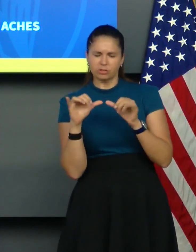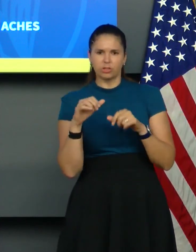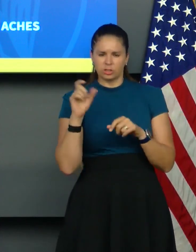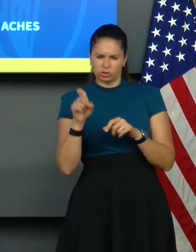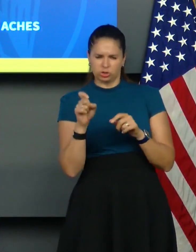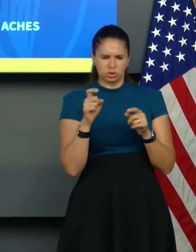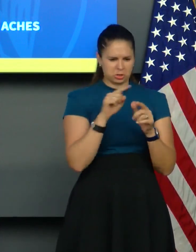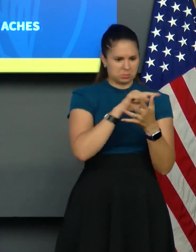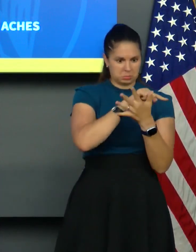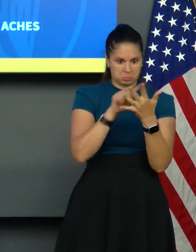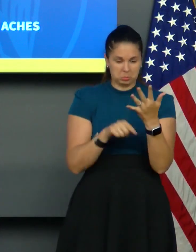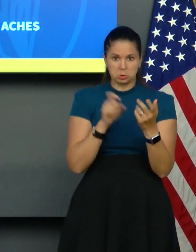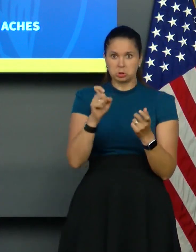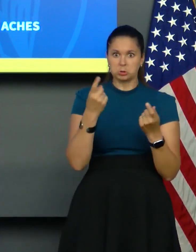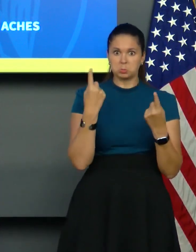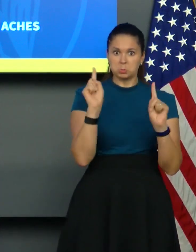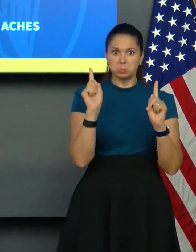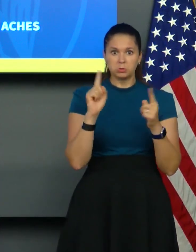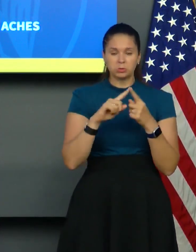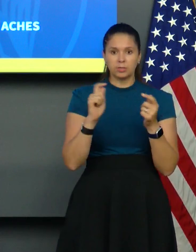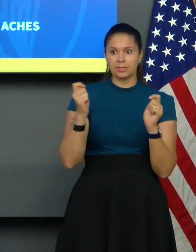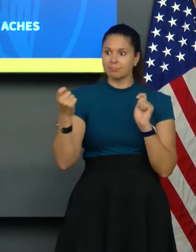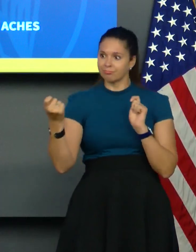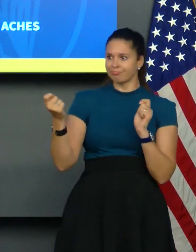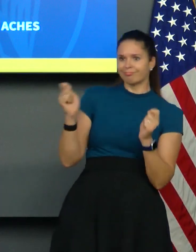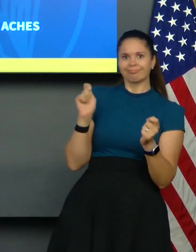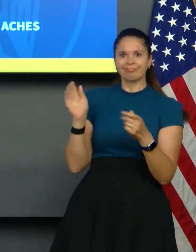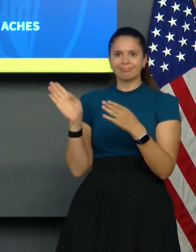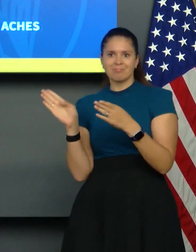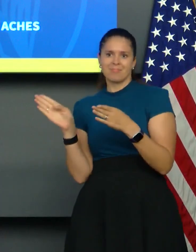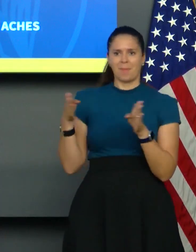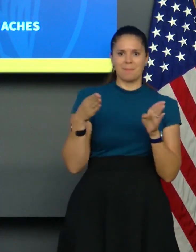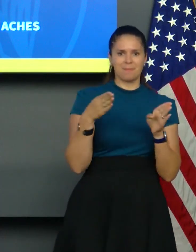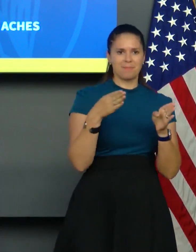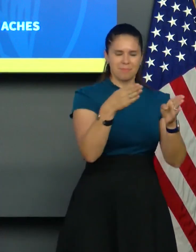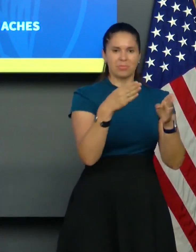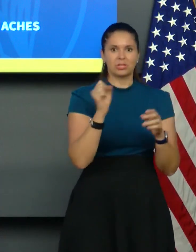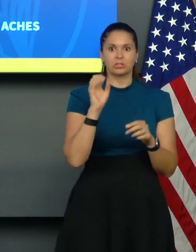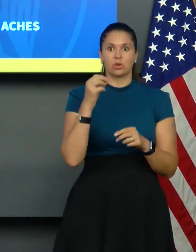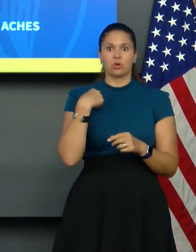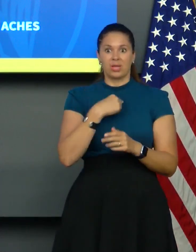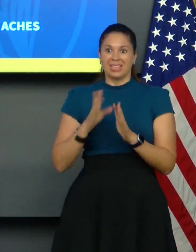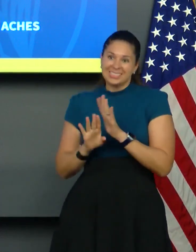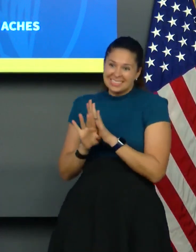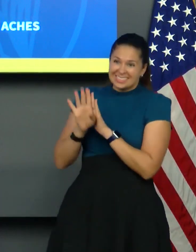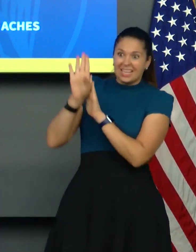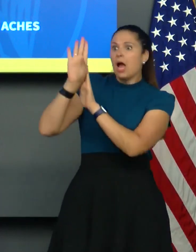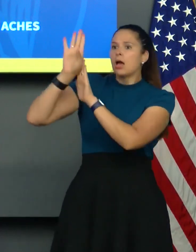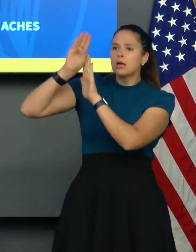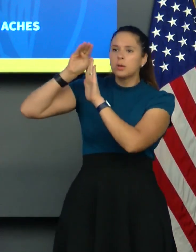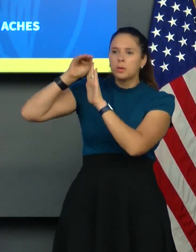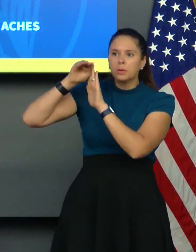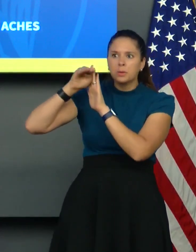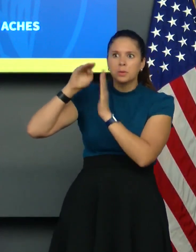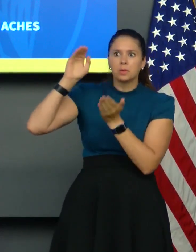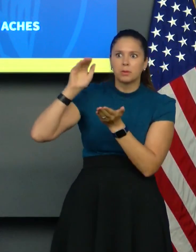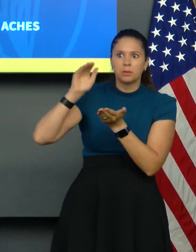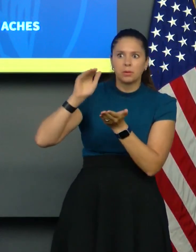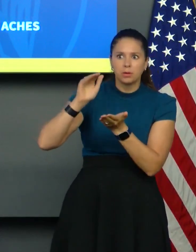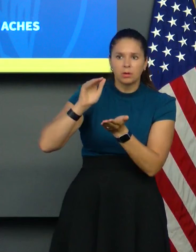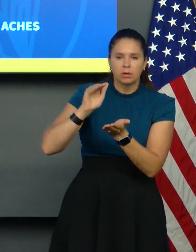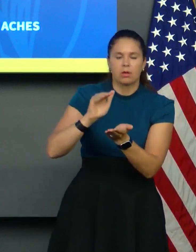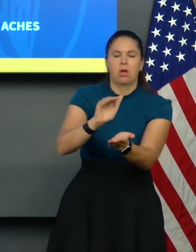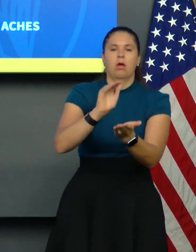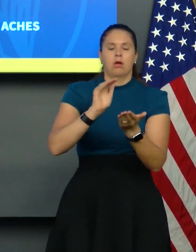sufficient to turn this tide and to get us to the peak and then start coming down on the backside of this